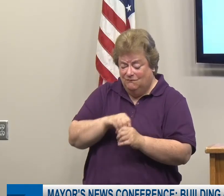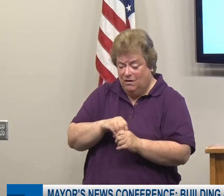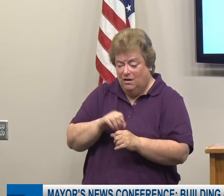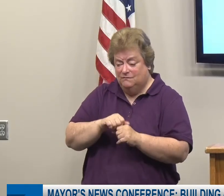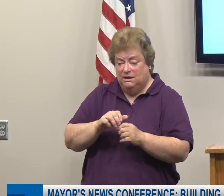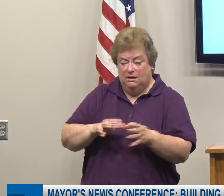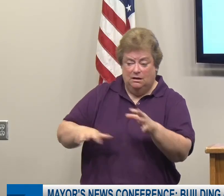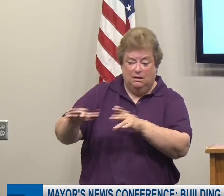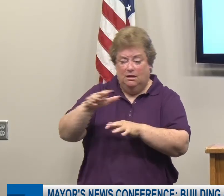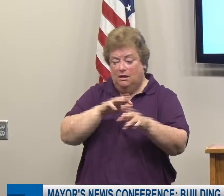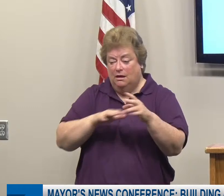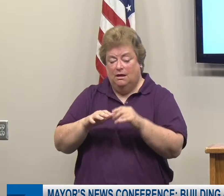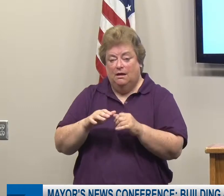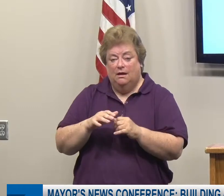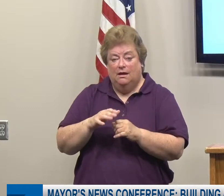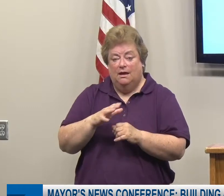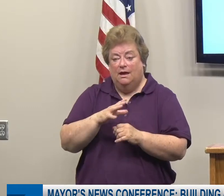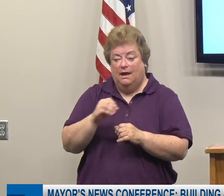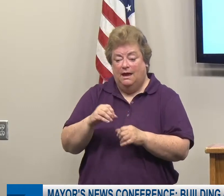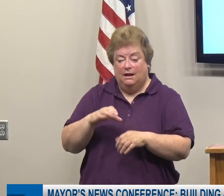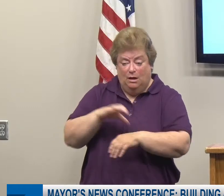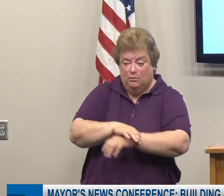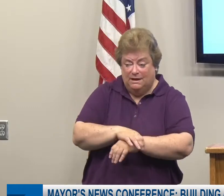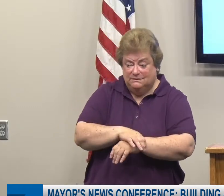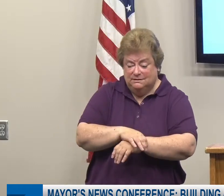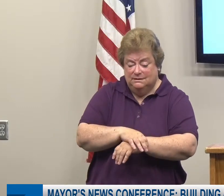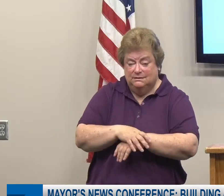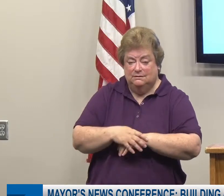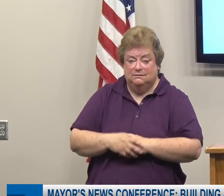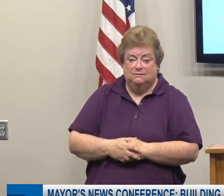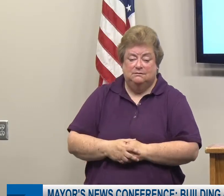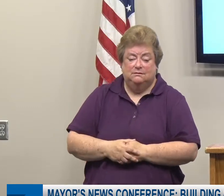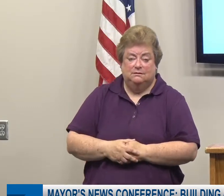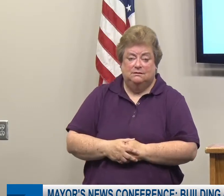of civil disobedience and arrested,